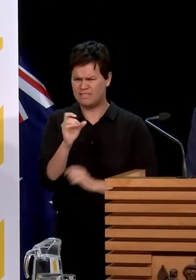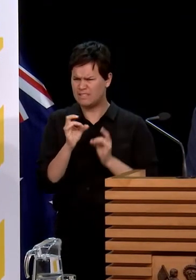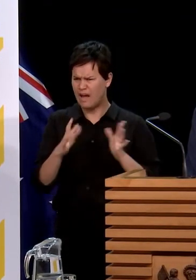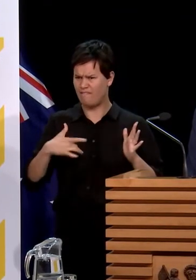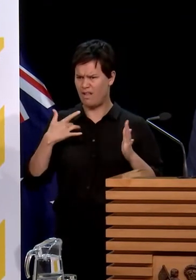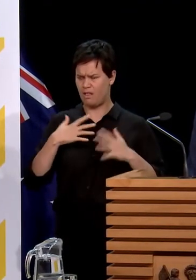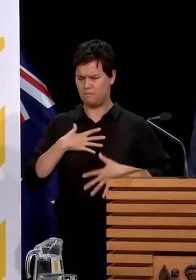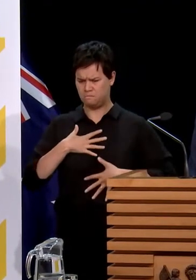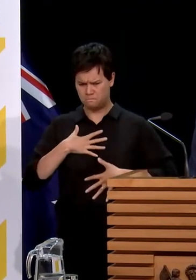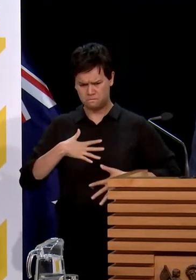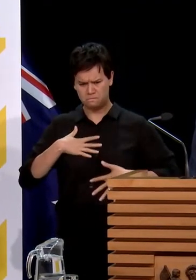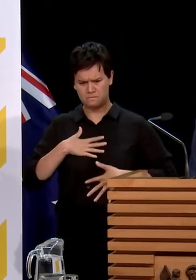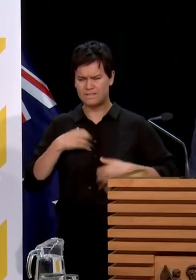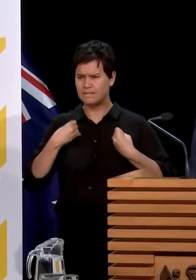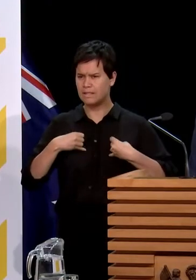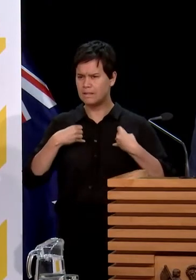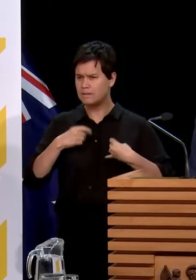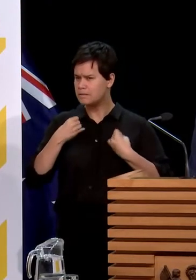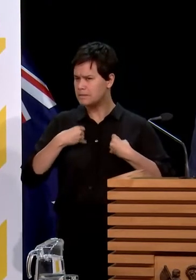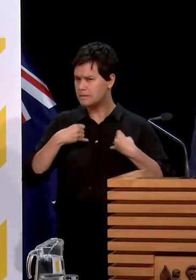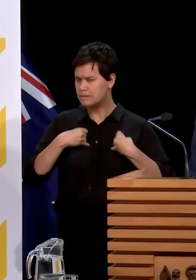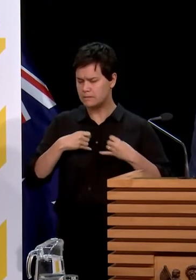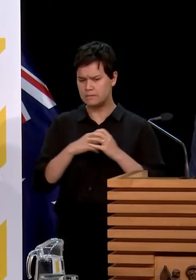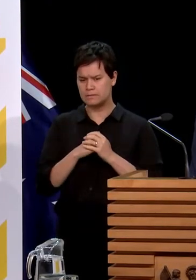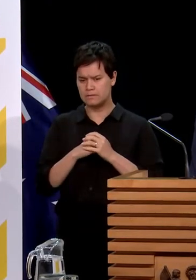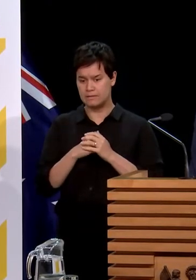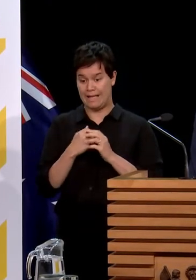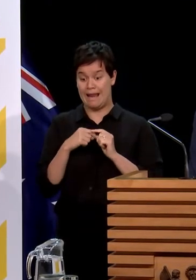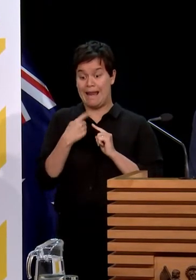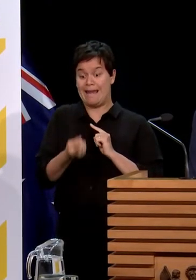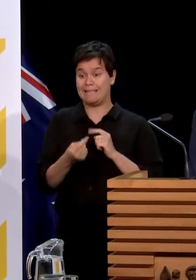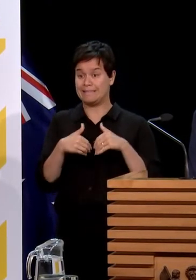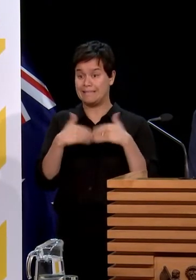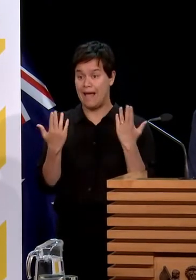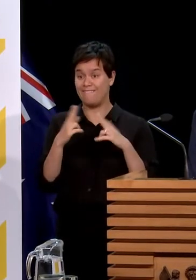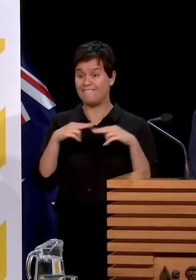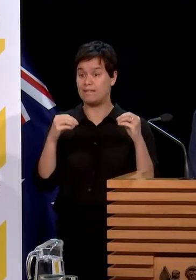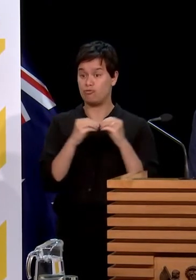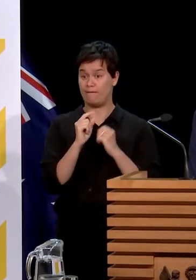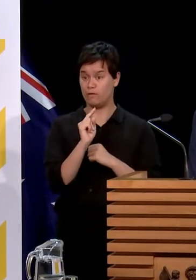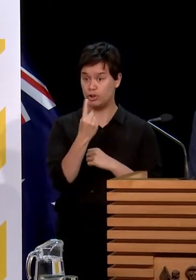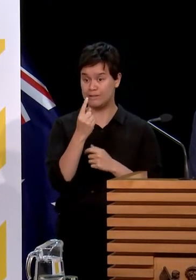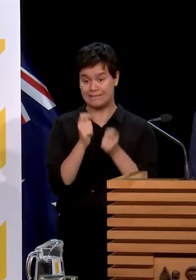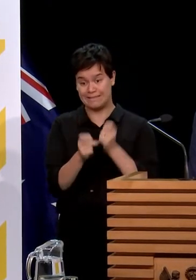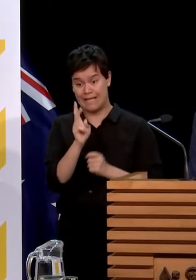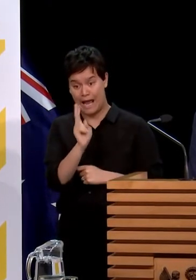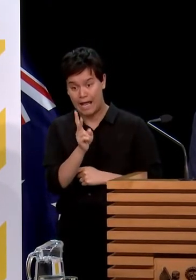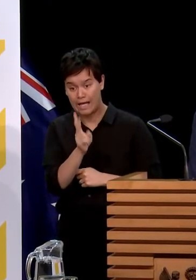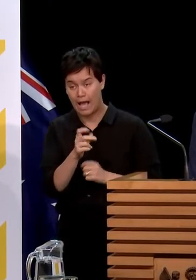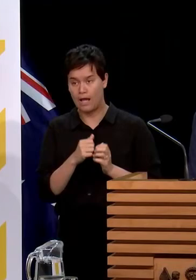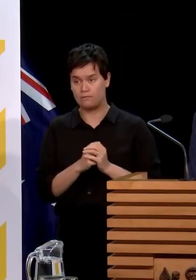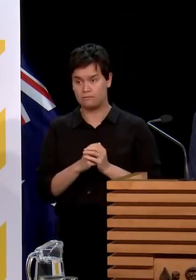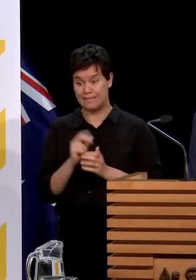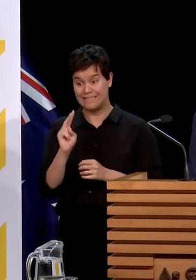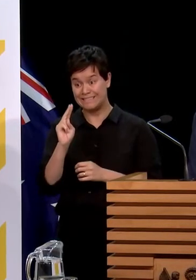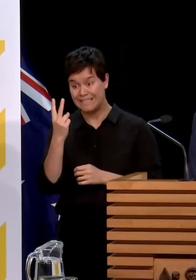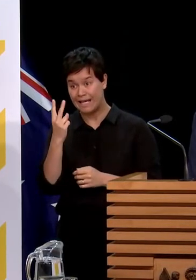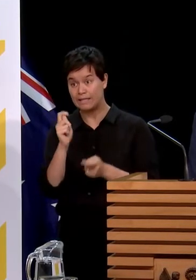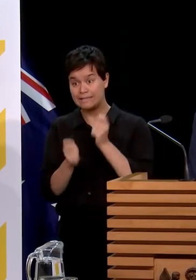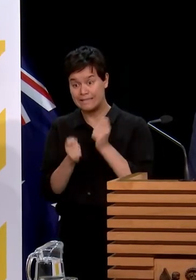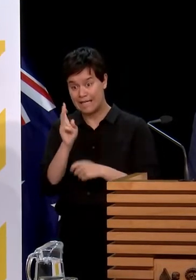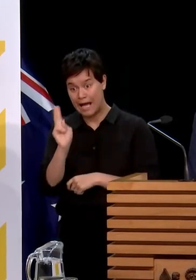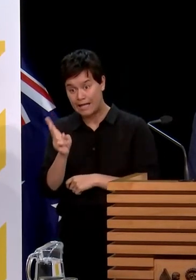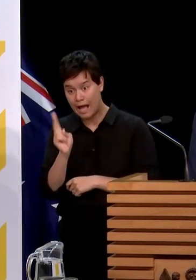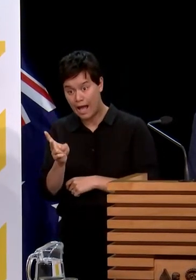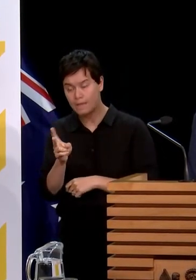slightly symptomatic, so they were tested again on the 1st and 2nd of February, and it was the February the 2nd test